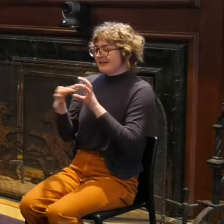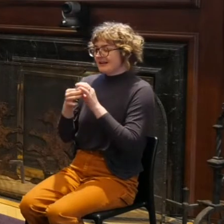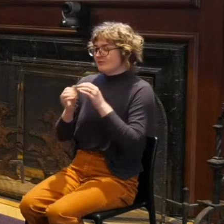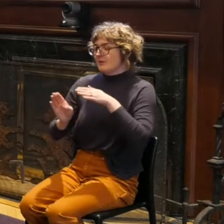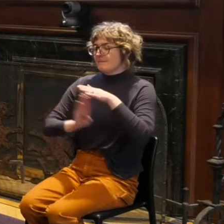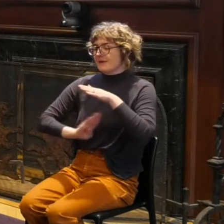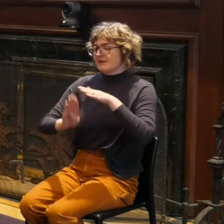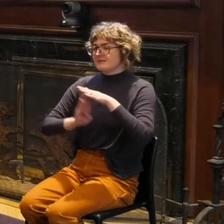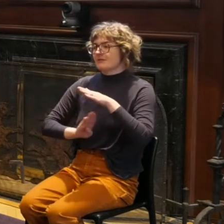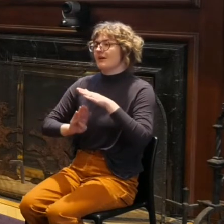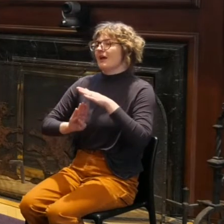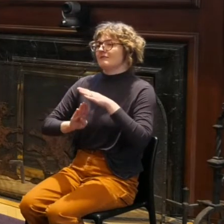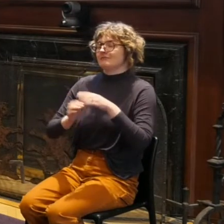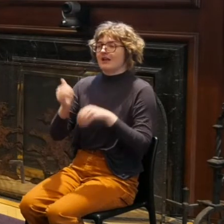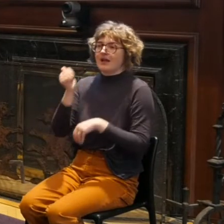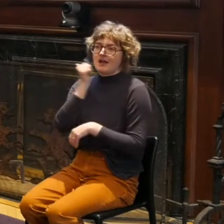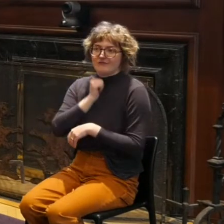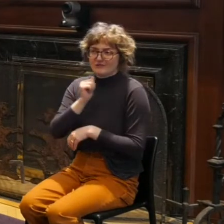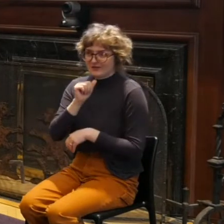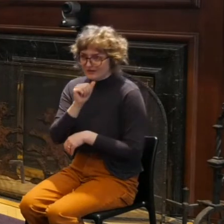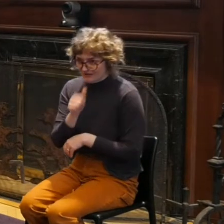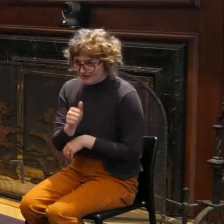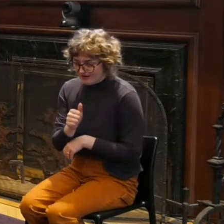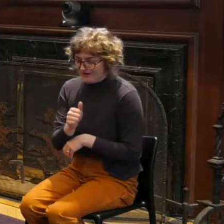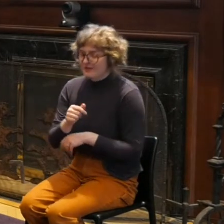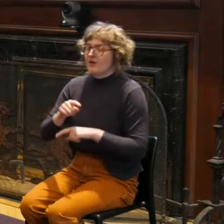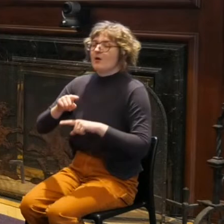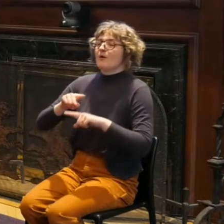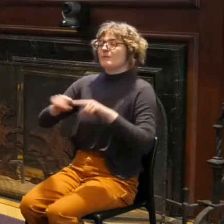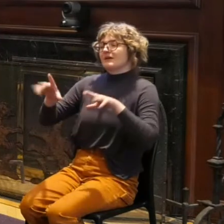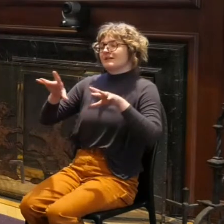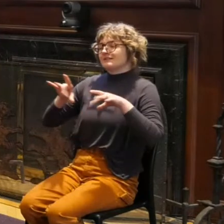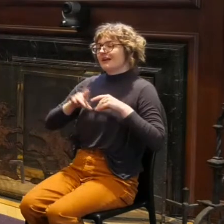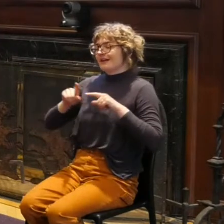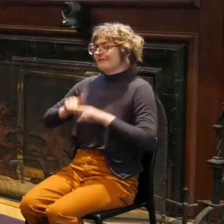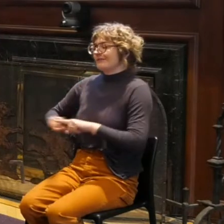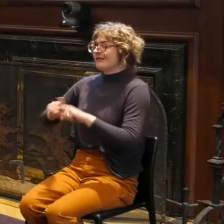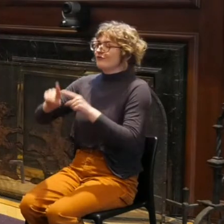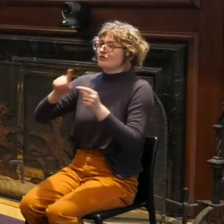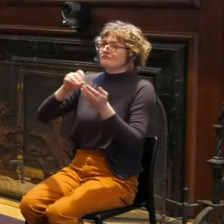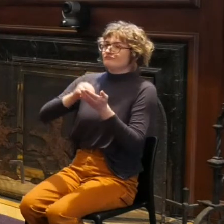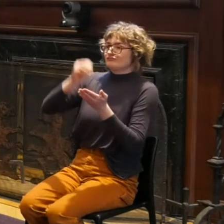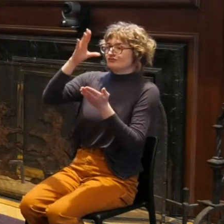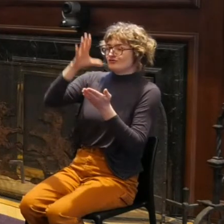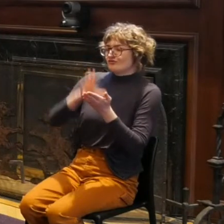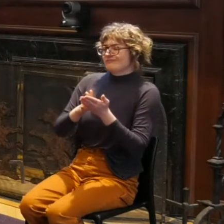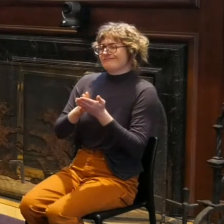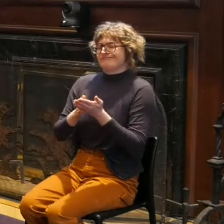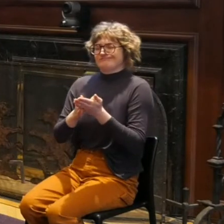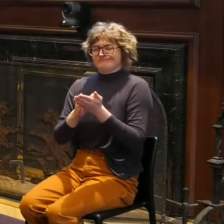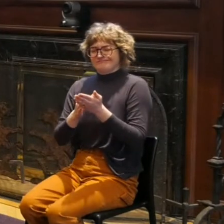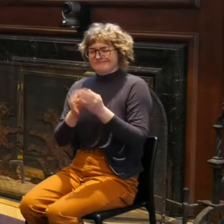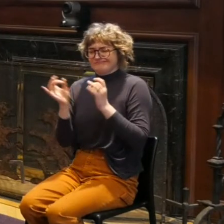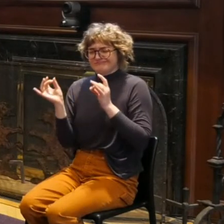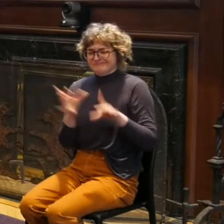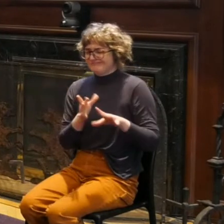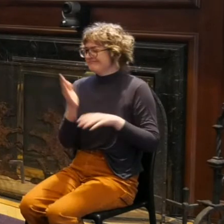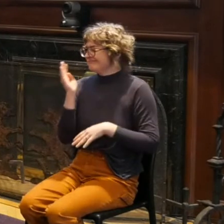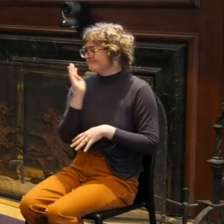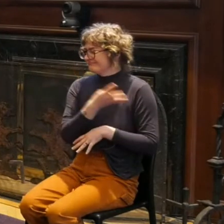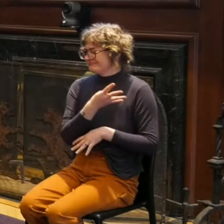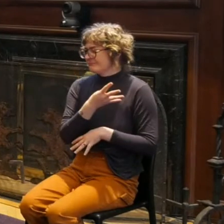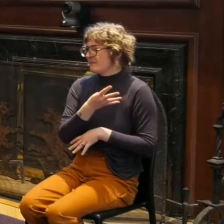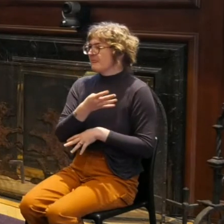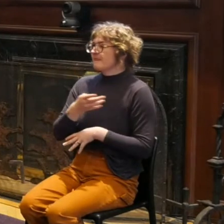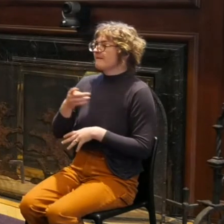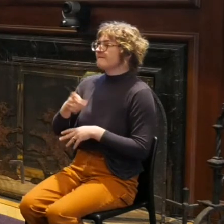pipes. He does take in tomes from the students who feel they have been betrayed and befuddled by them,